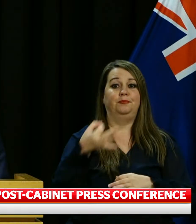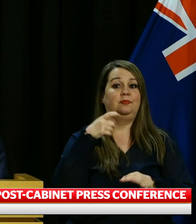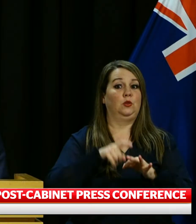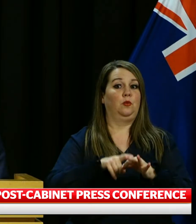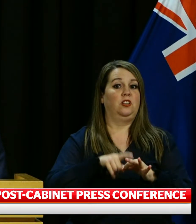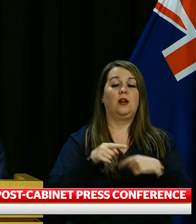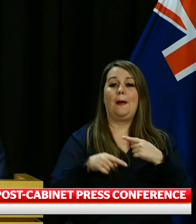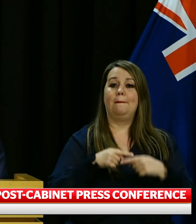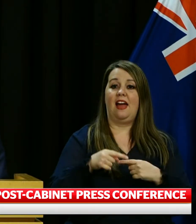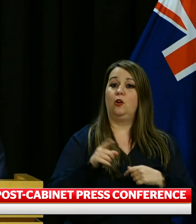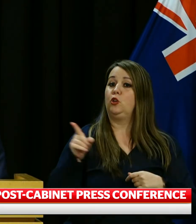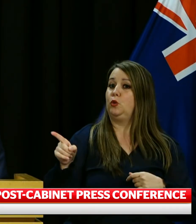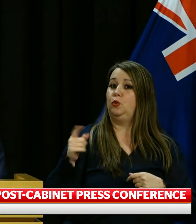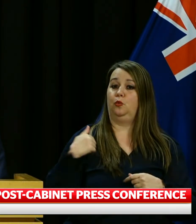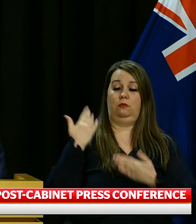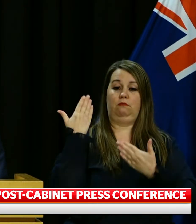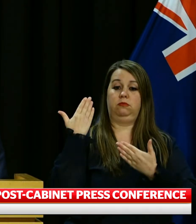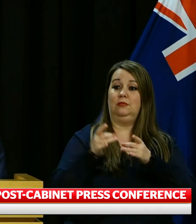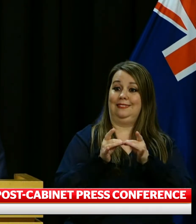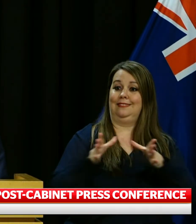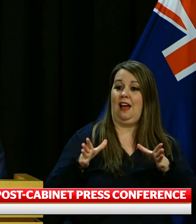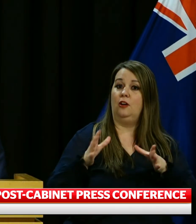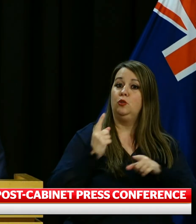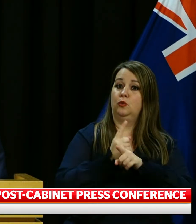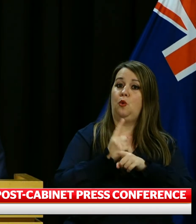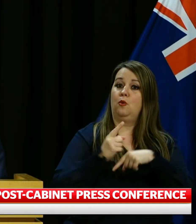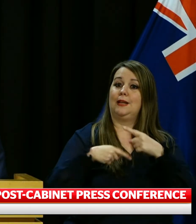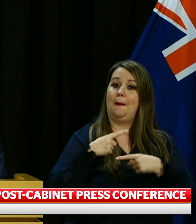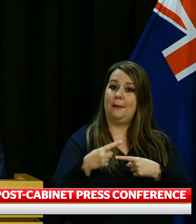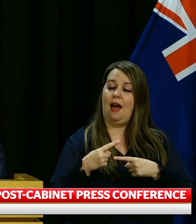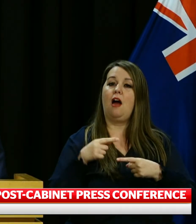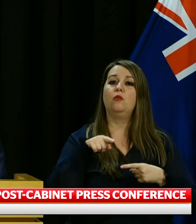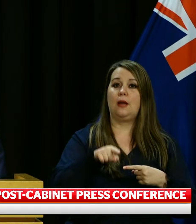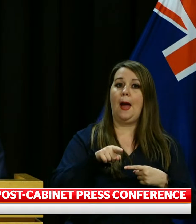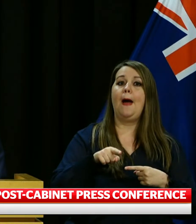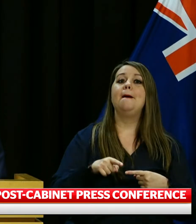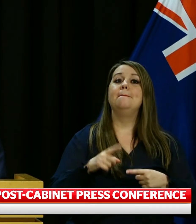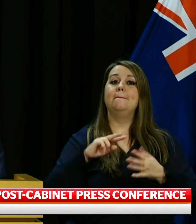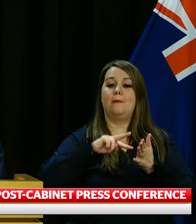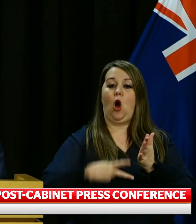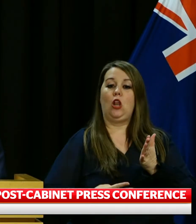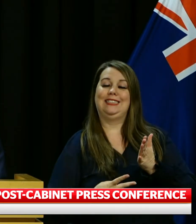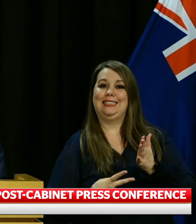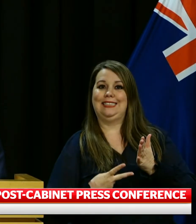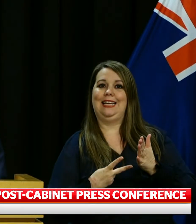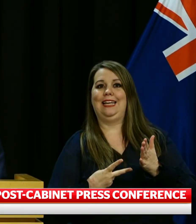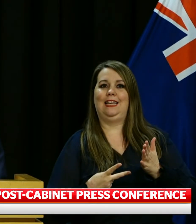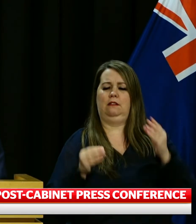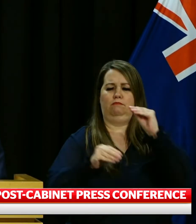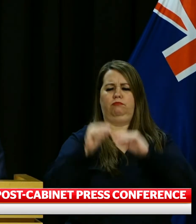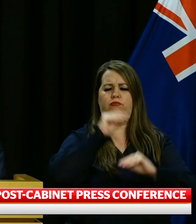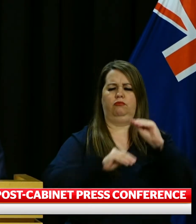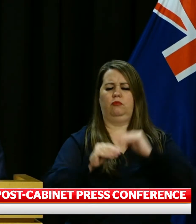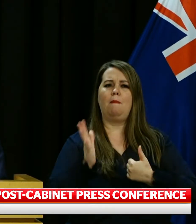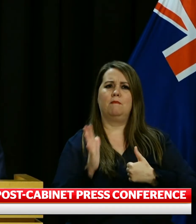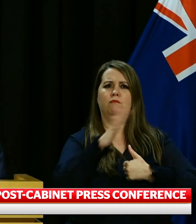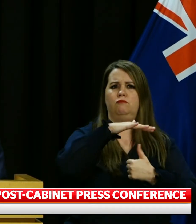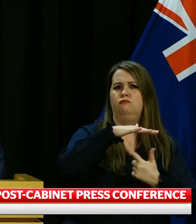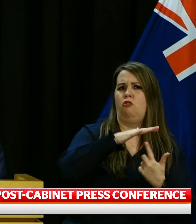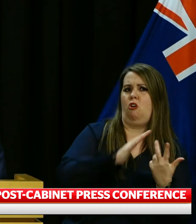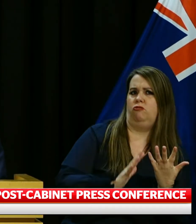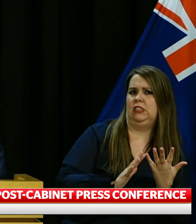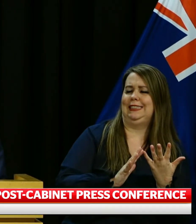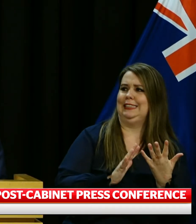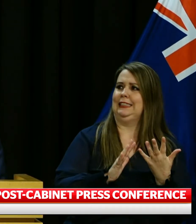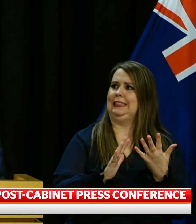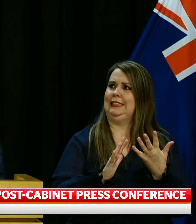your opening remarks about this being the latest part of the policy reprioritisation? Are there going to be more policies dumped on budget